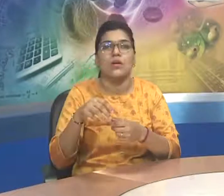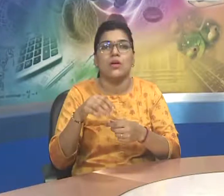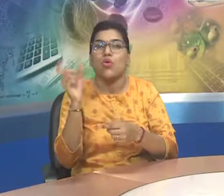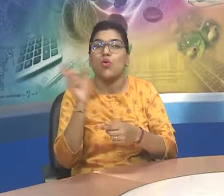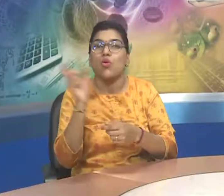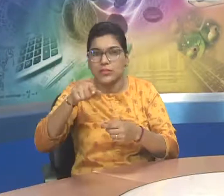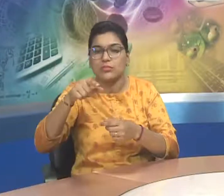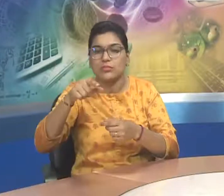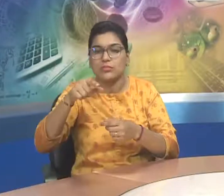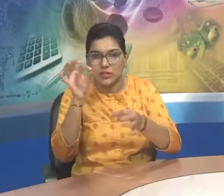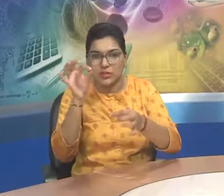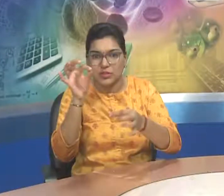and